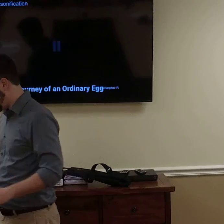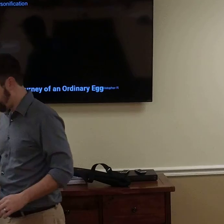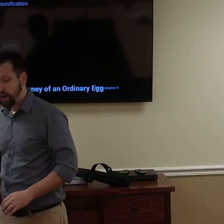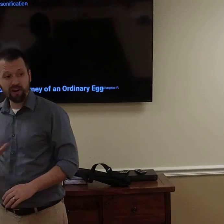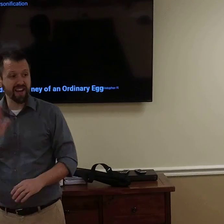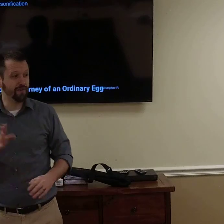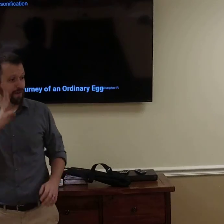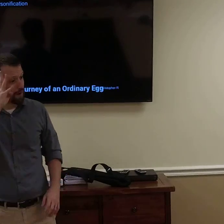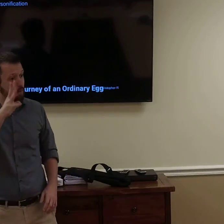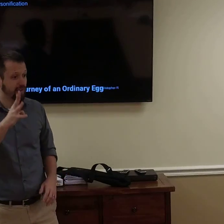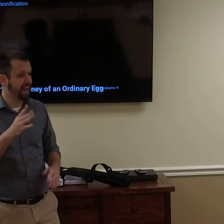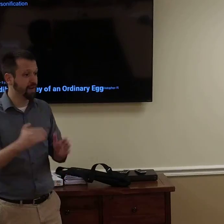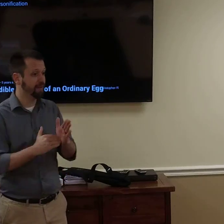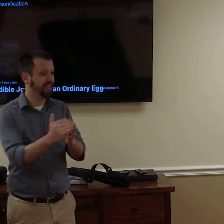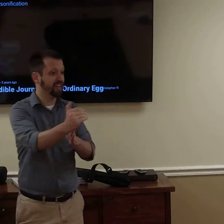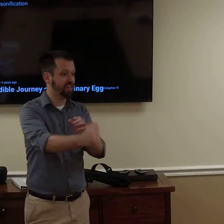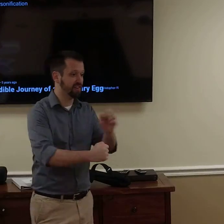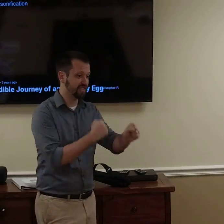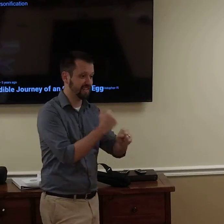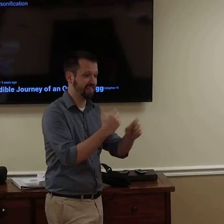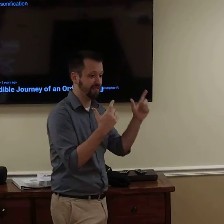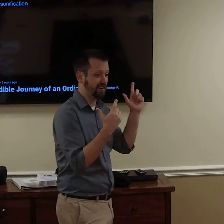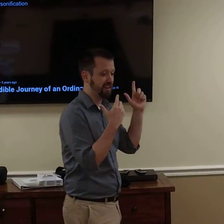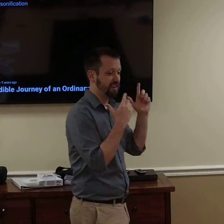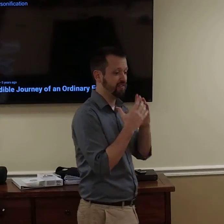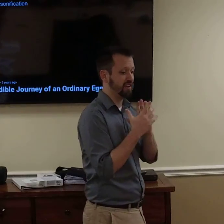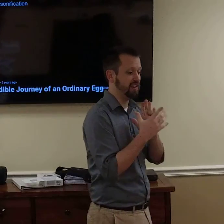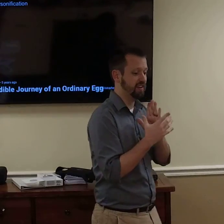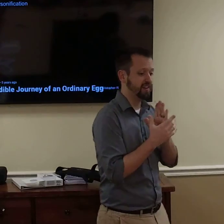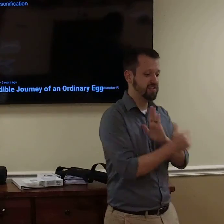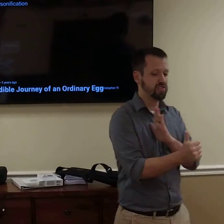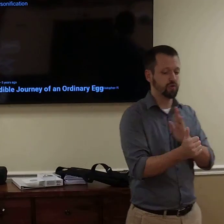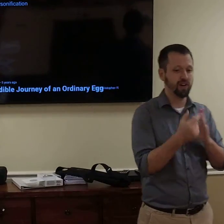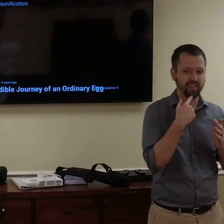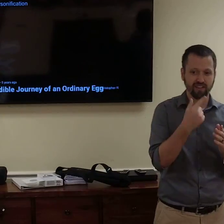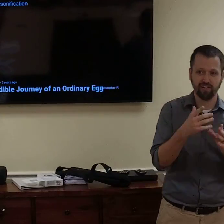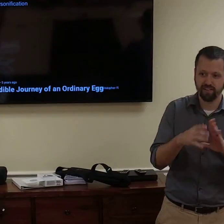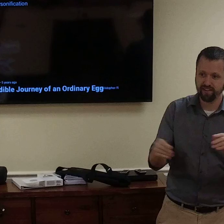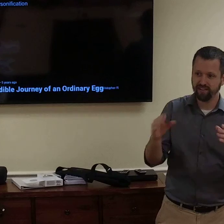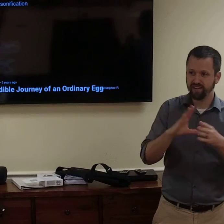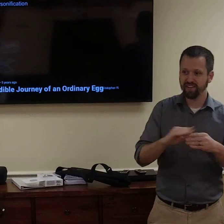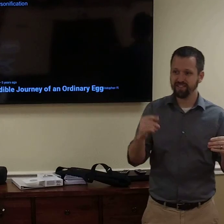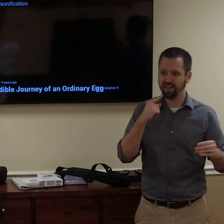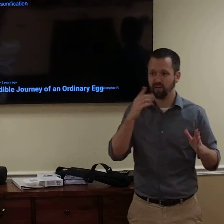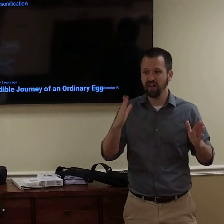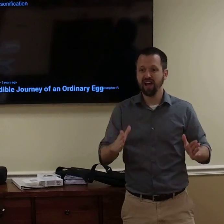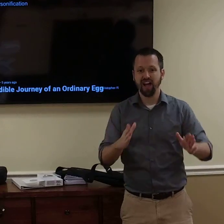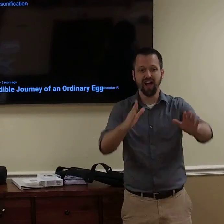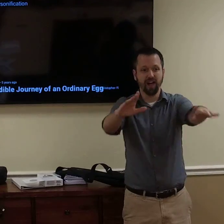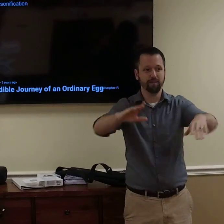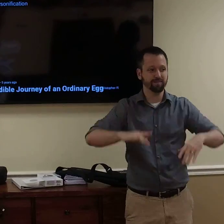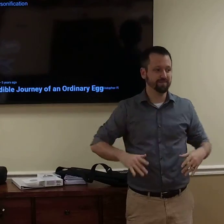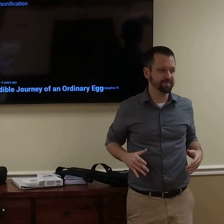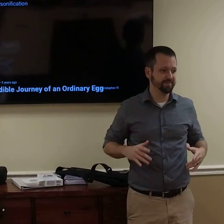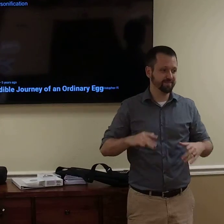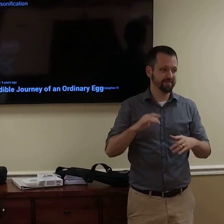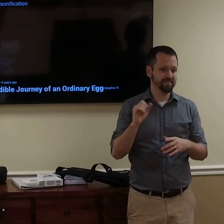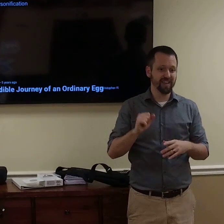I would never have come up with that in a million years. He's a very gifted storyteller. So, yes,